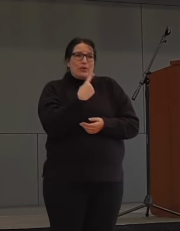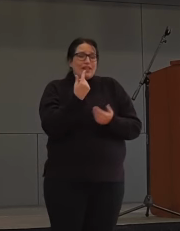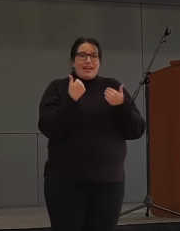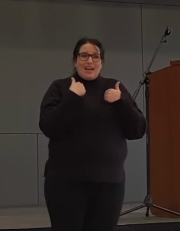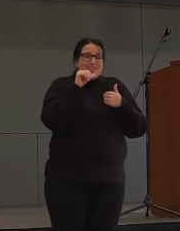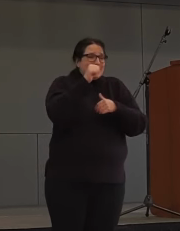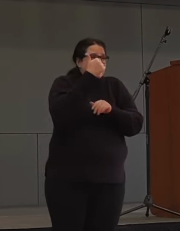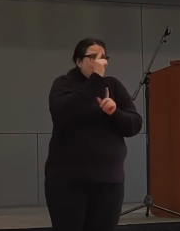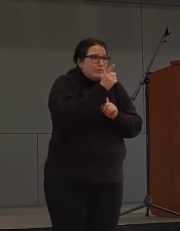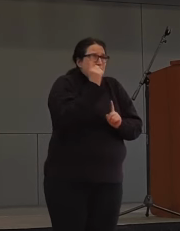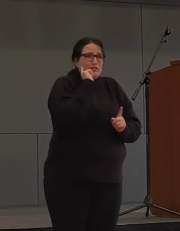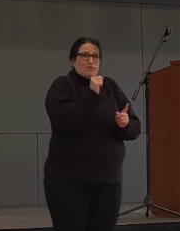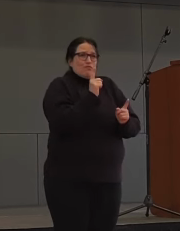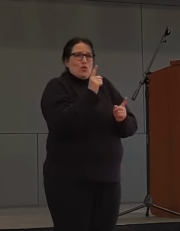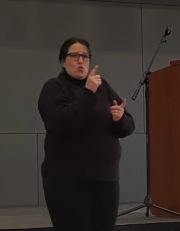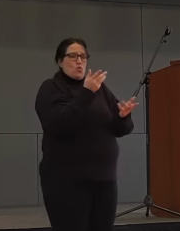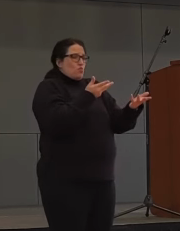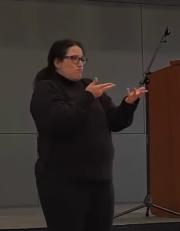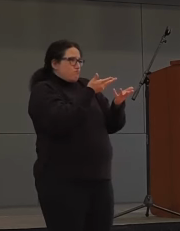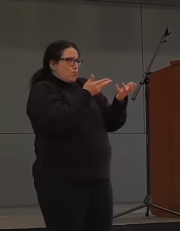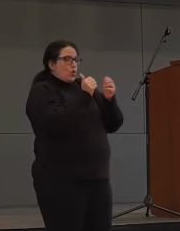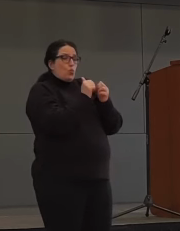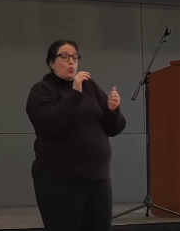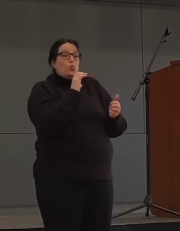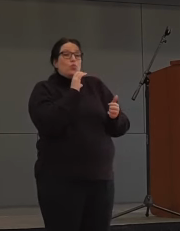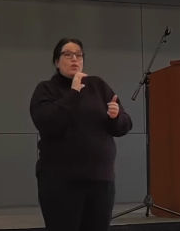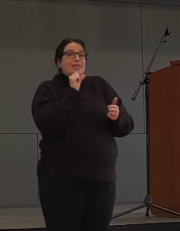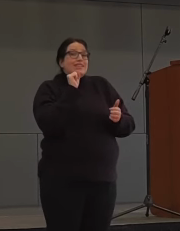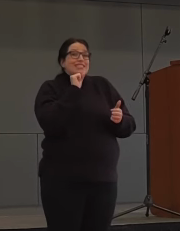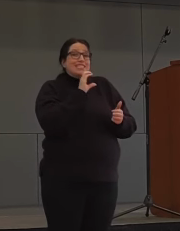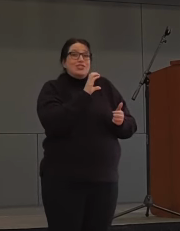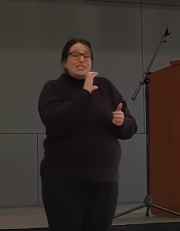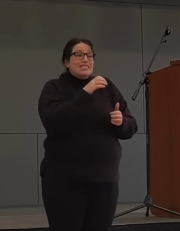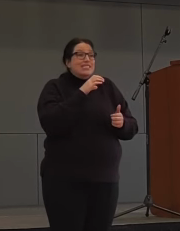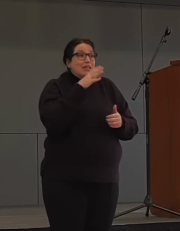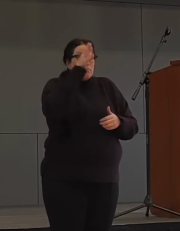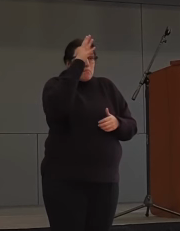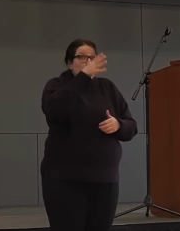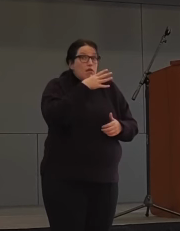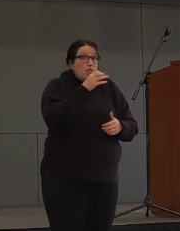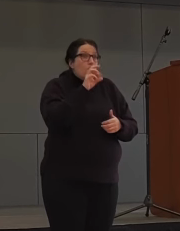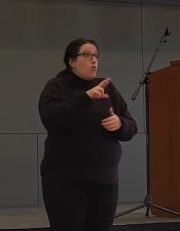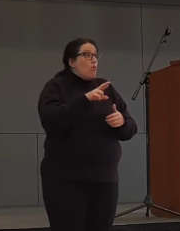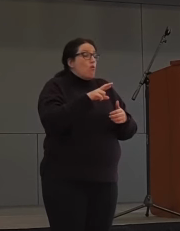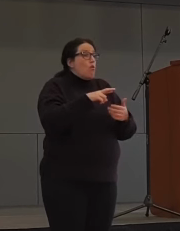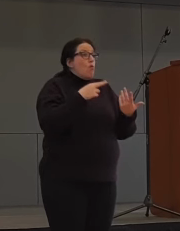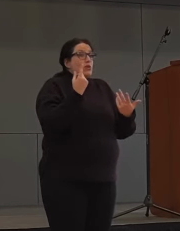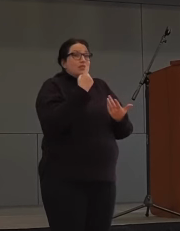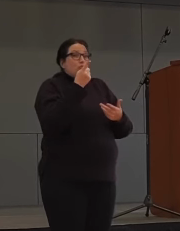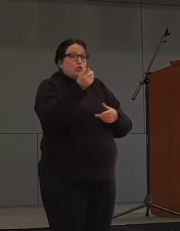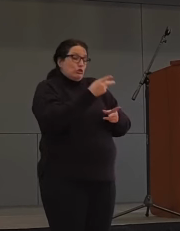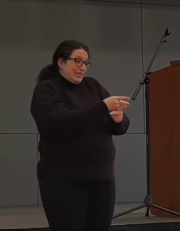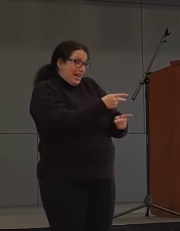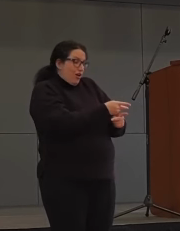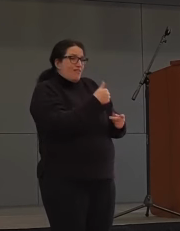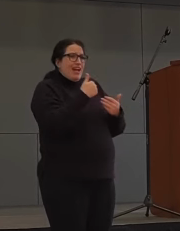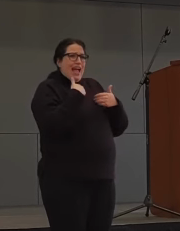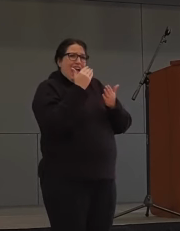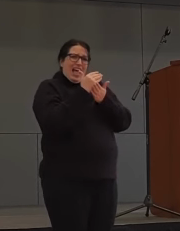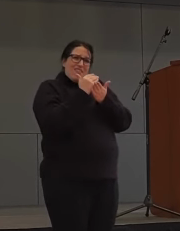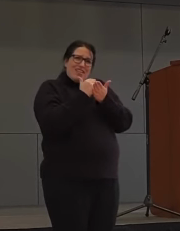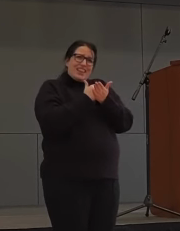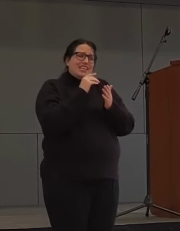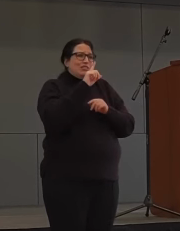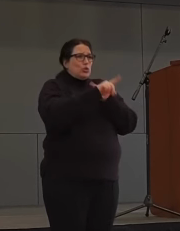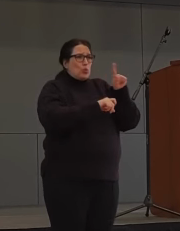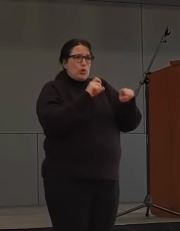to spend with your aging parents or your aging elder that you're caring for, these are the questions that you can pull